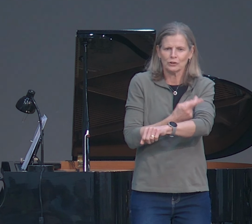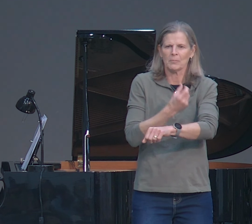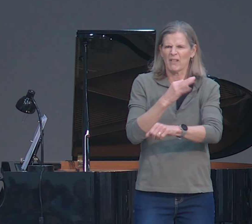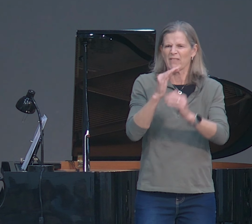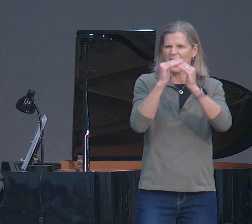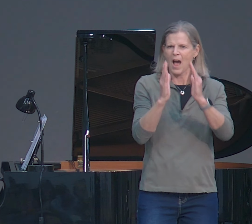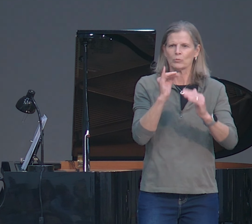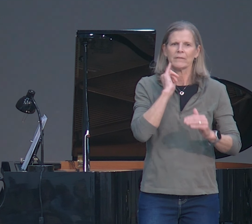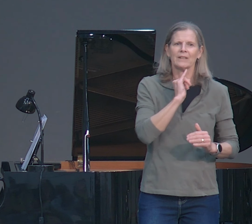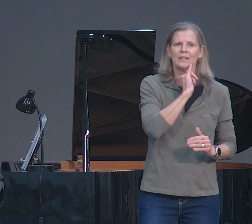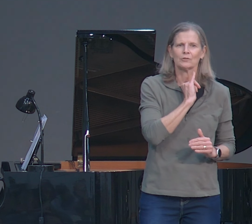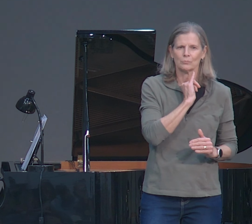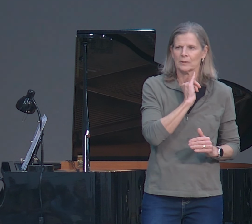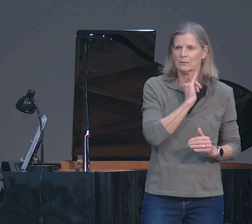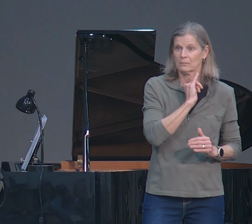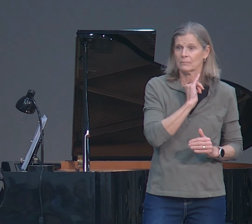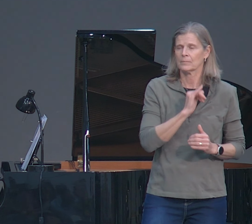Israel.